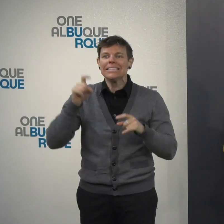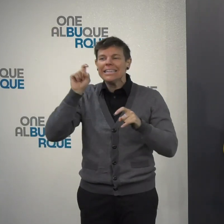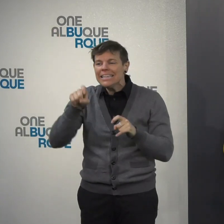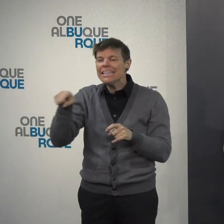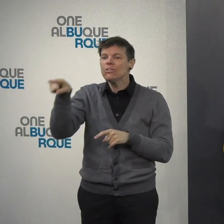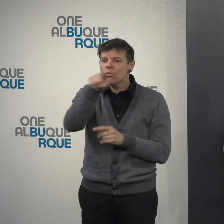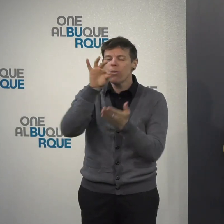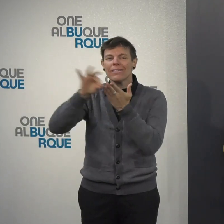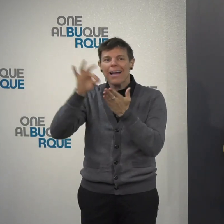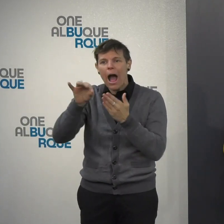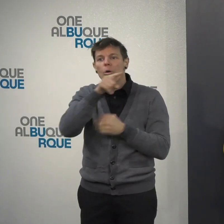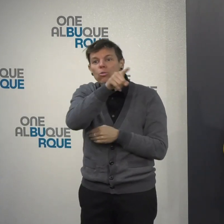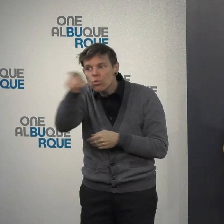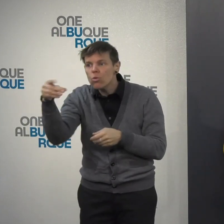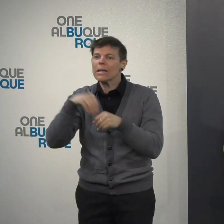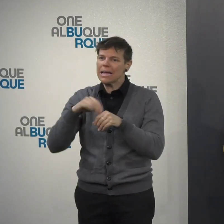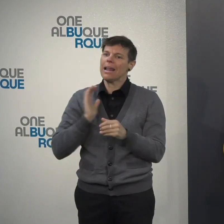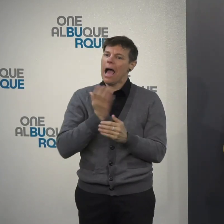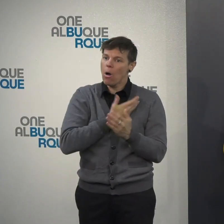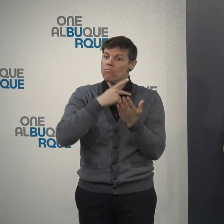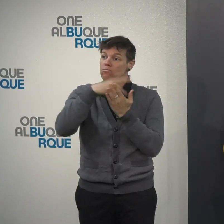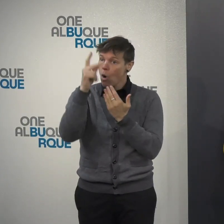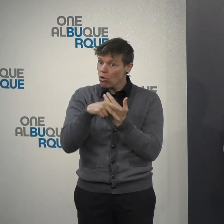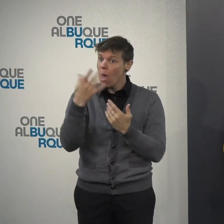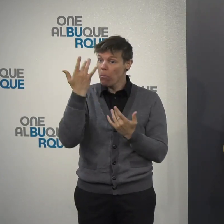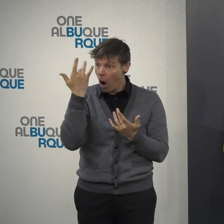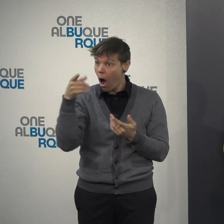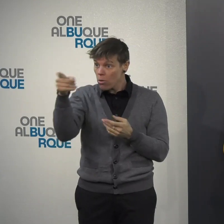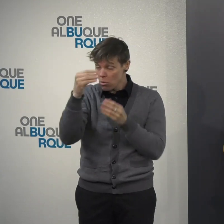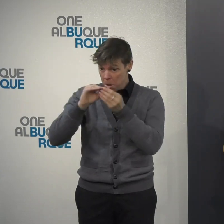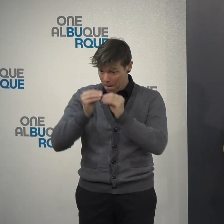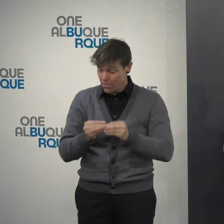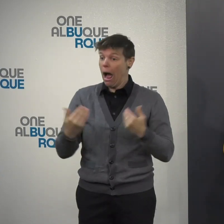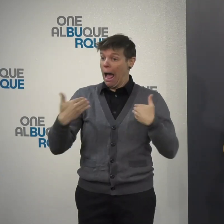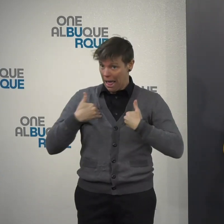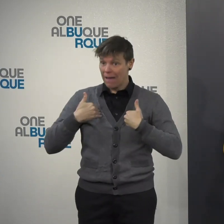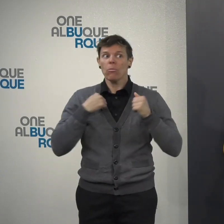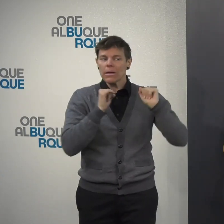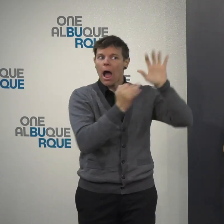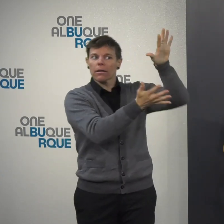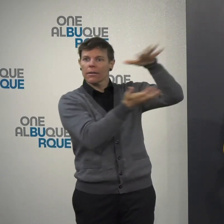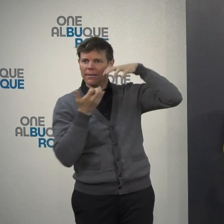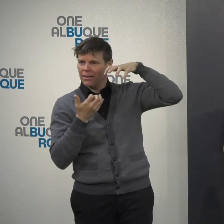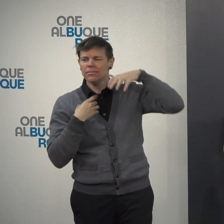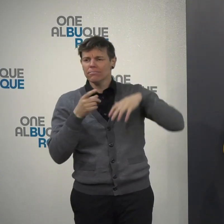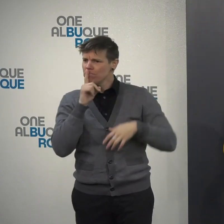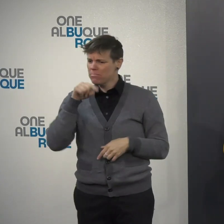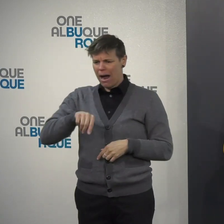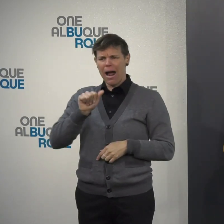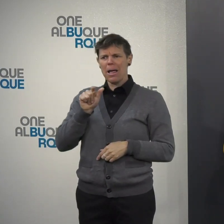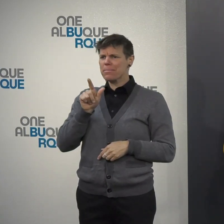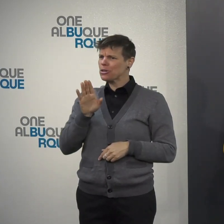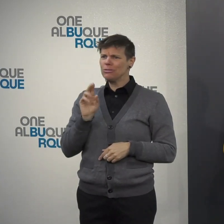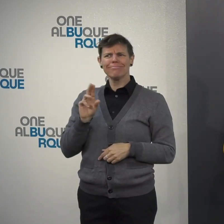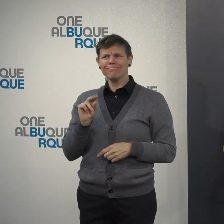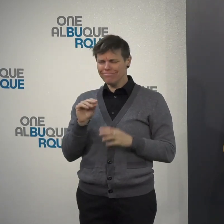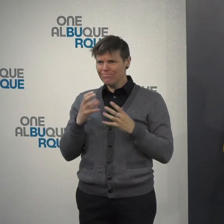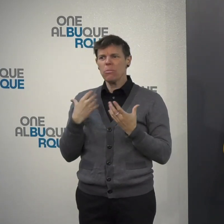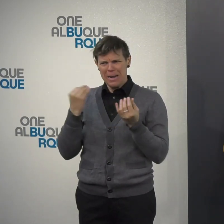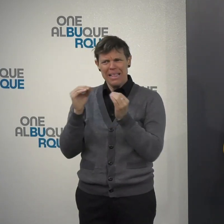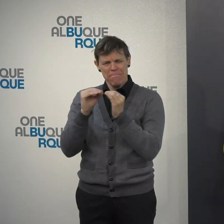state, so we need the whole state to do that, as well as Bernalillo County to overperform, to help out some of the other areas in our